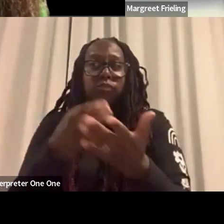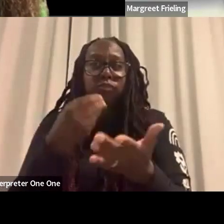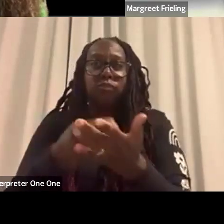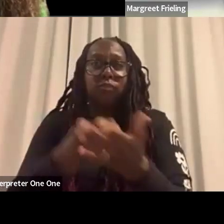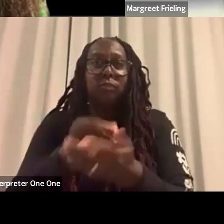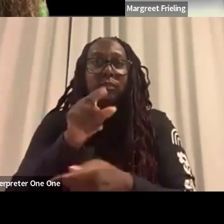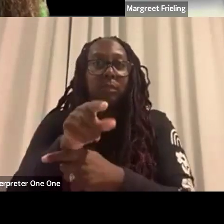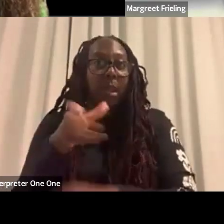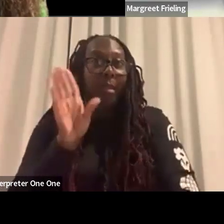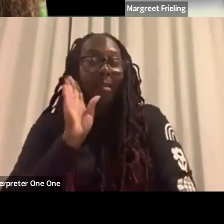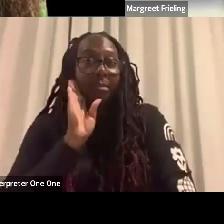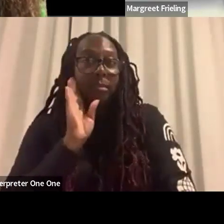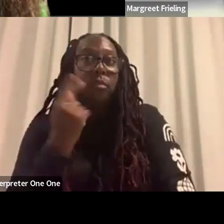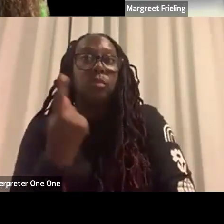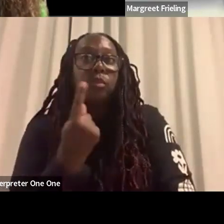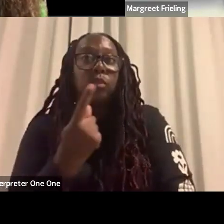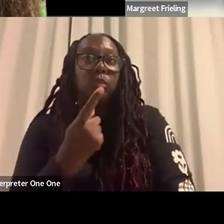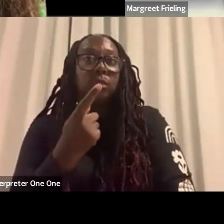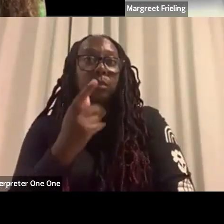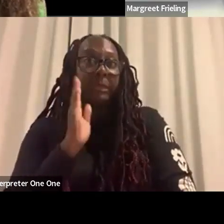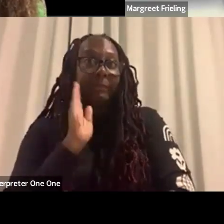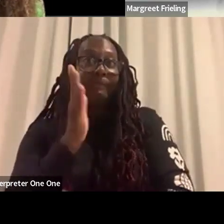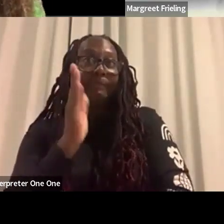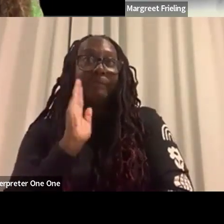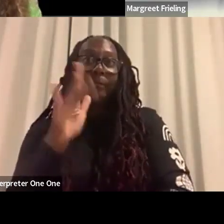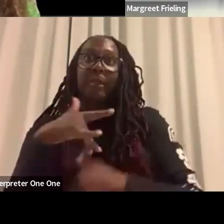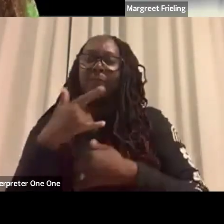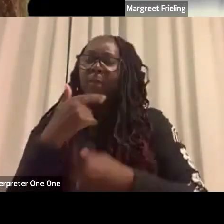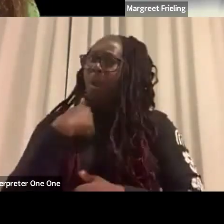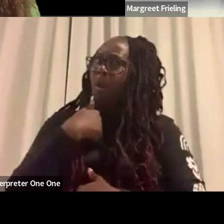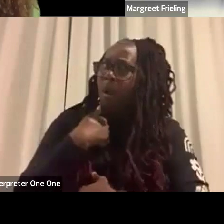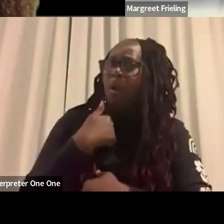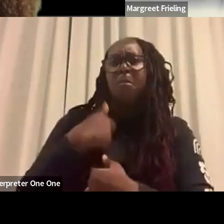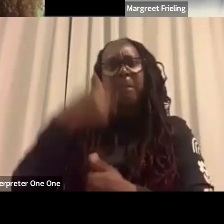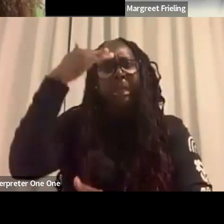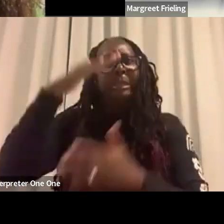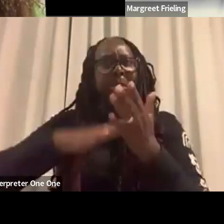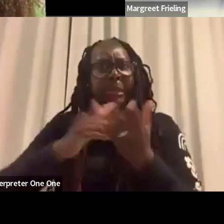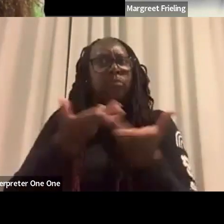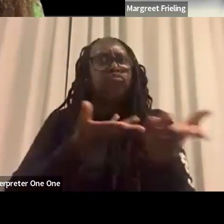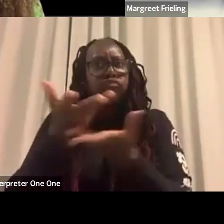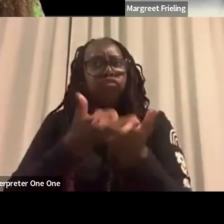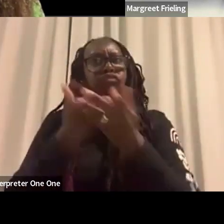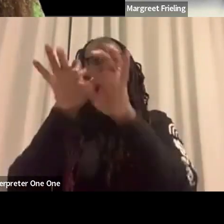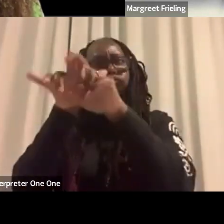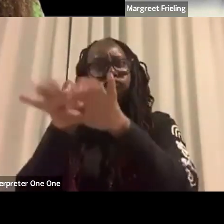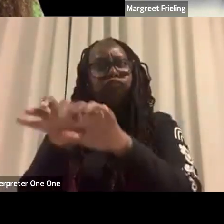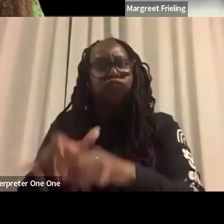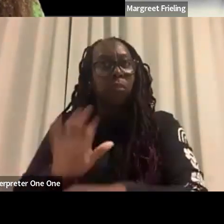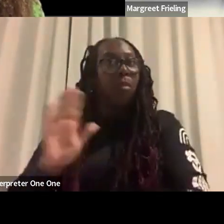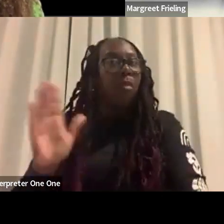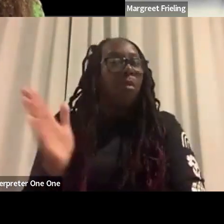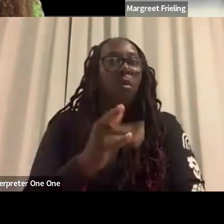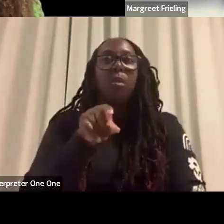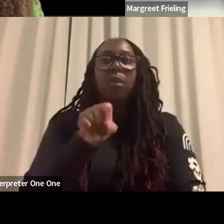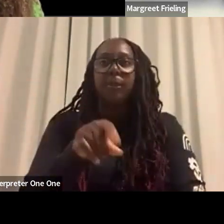While you listen to our speakers, please feel free to share your insights, experiences, and reflections in the chat box with everyone. I